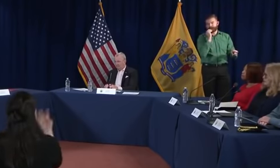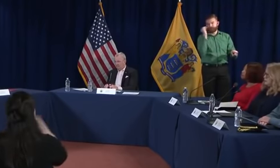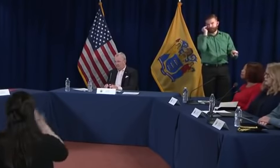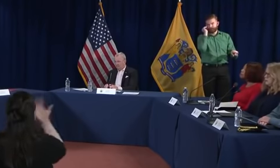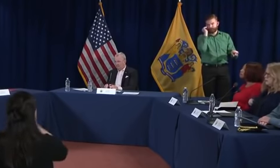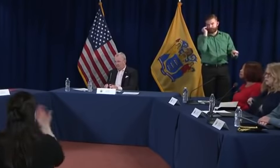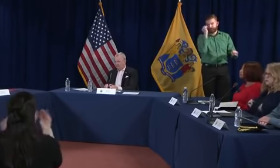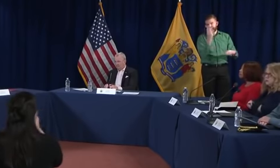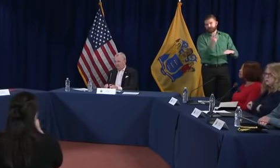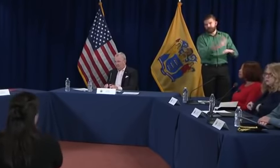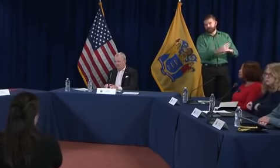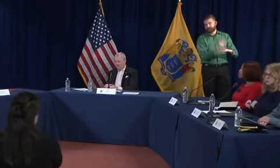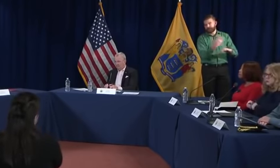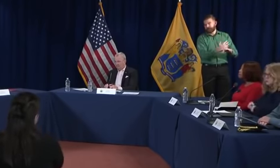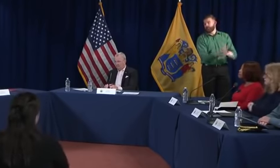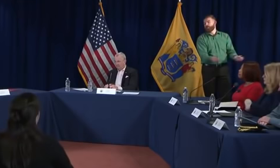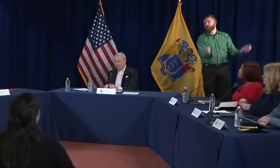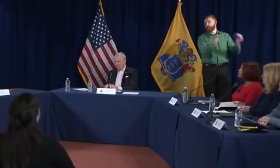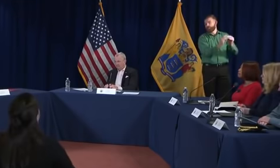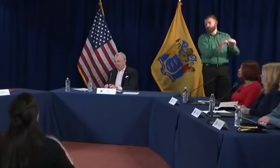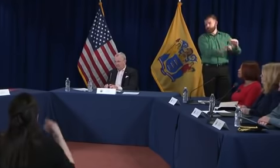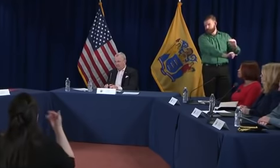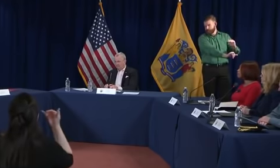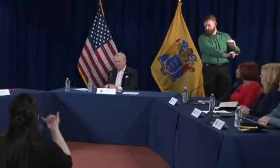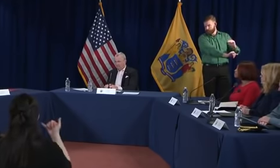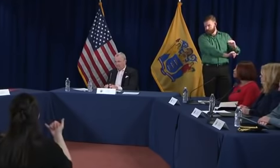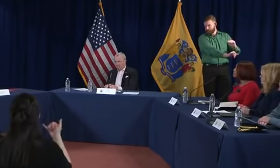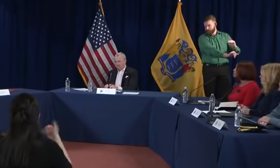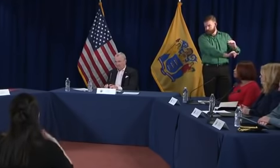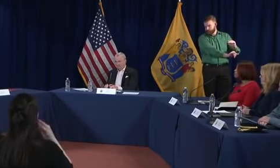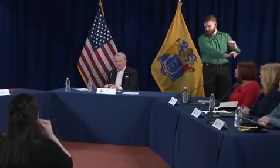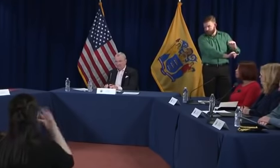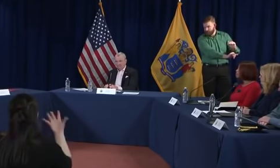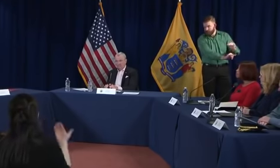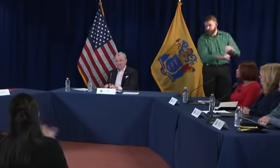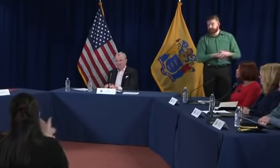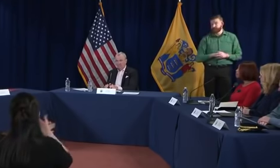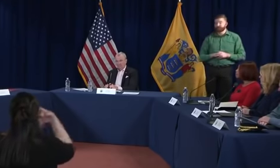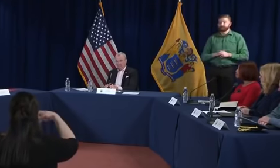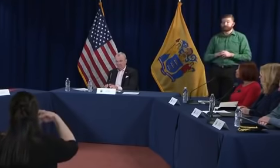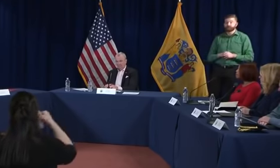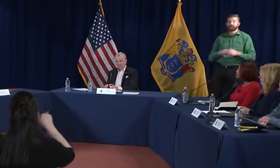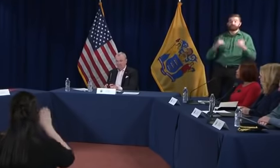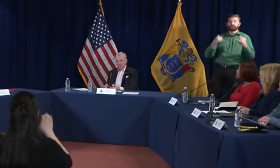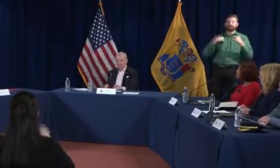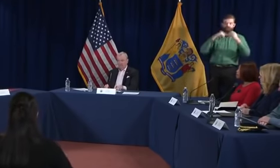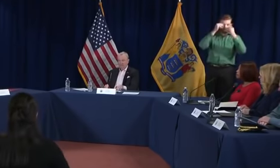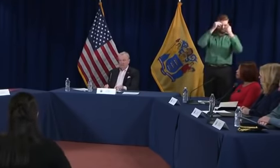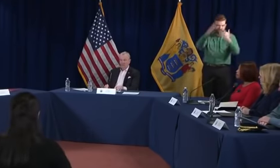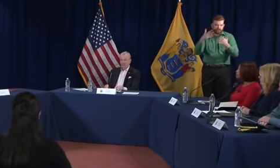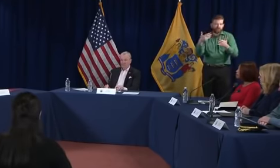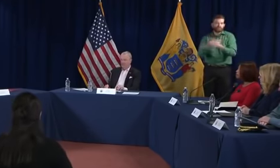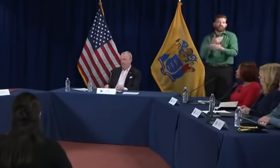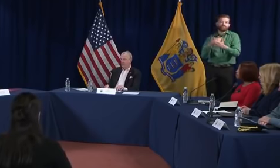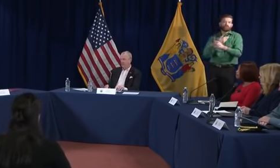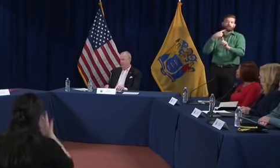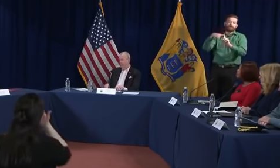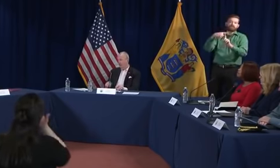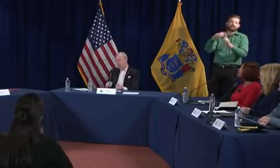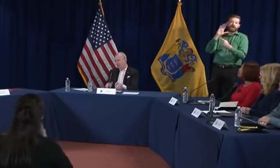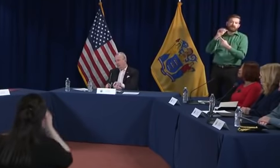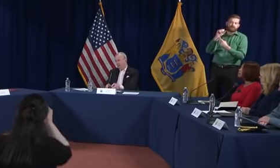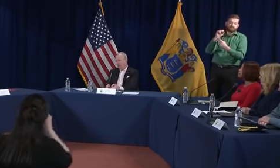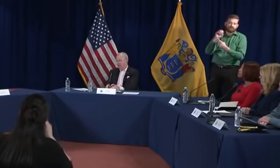days. Now I will provide you with an overview of new positive cases. We are sad to